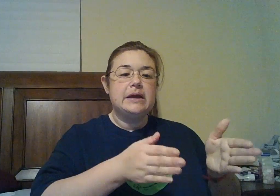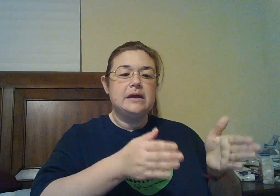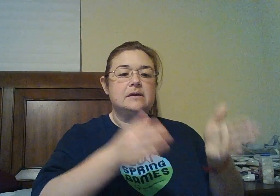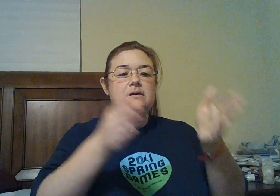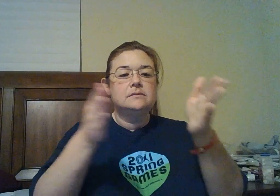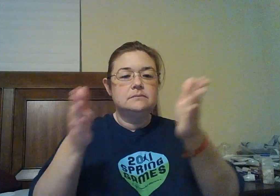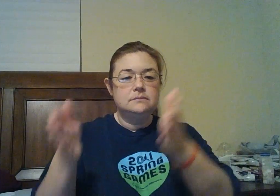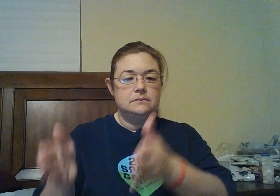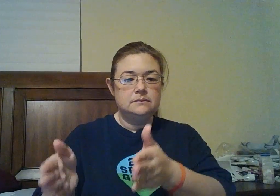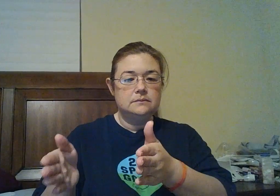plan.